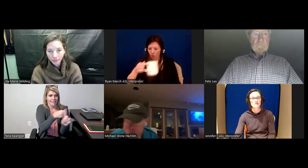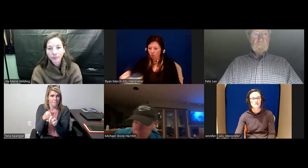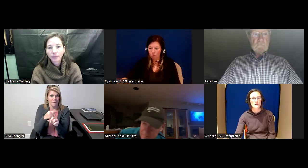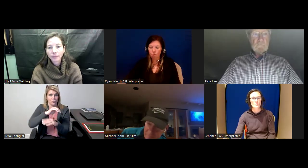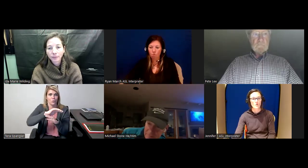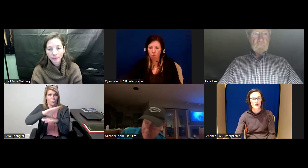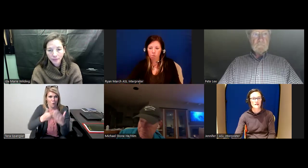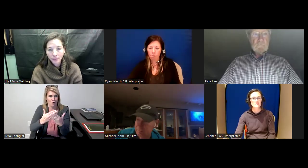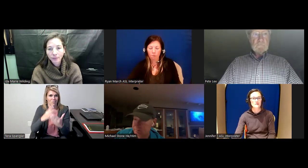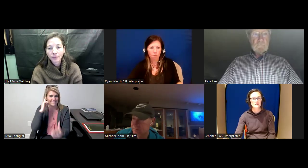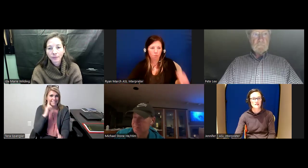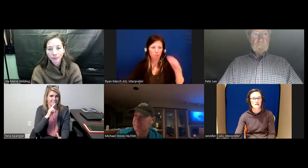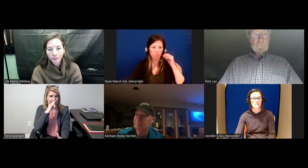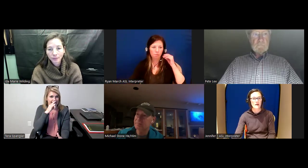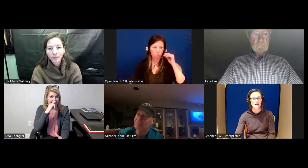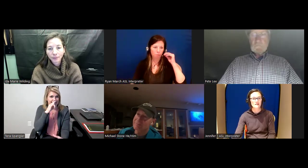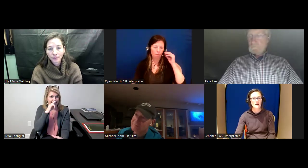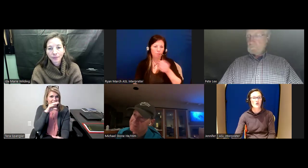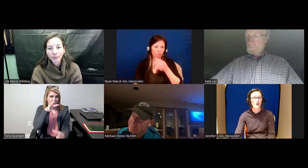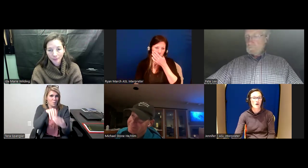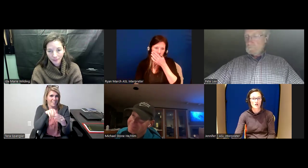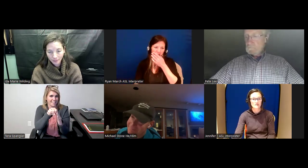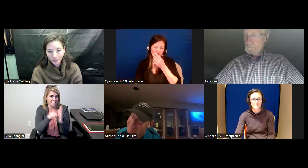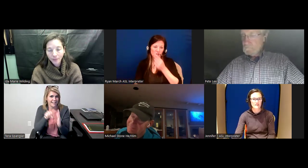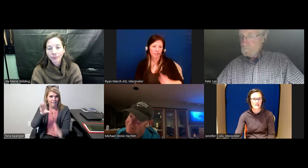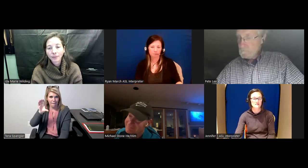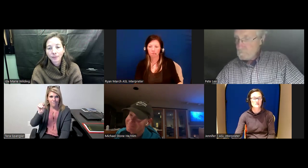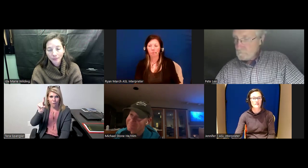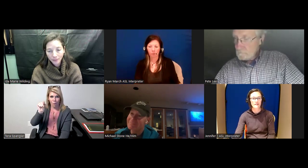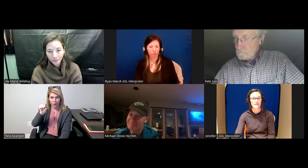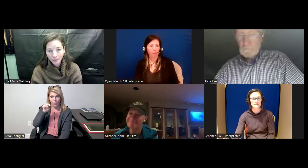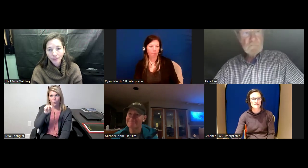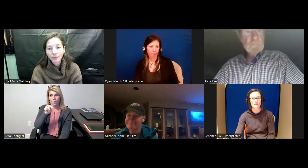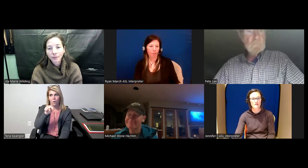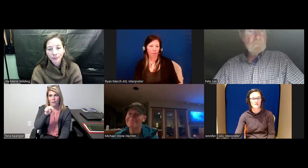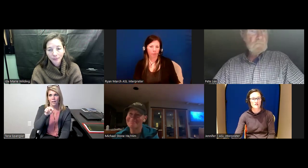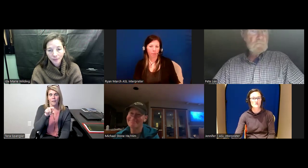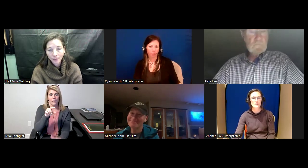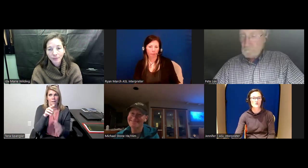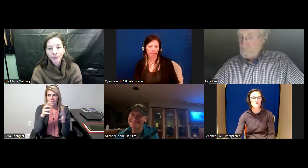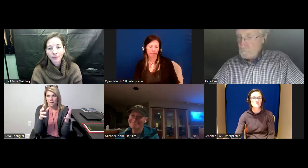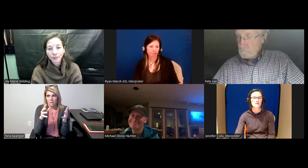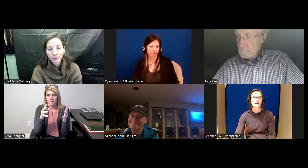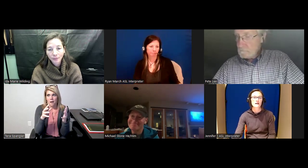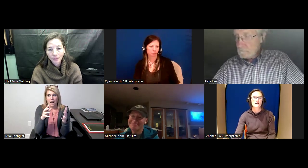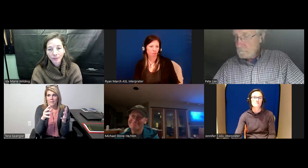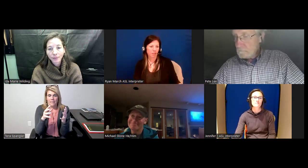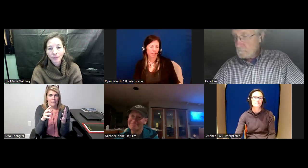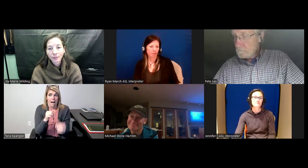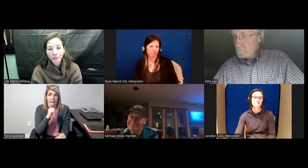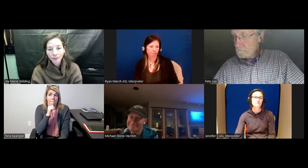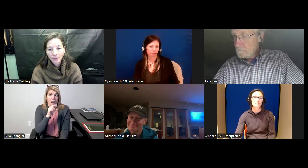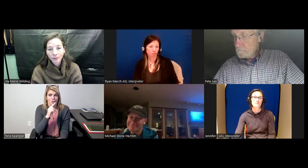something statewide is because the impact on all deaf kids within the state of Colorado.